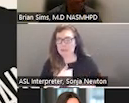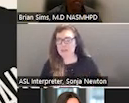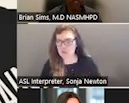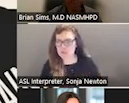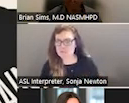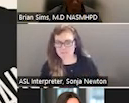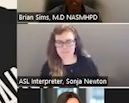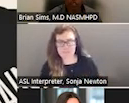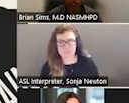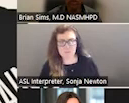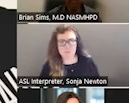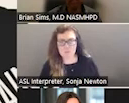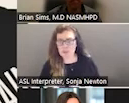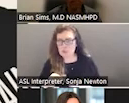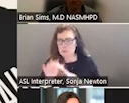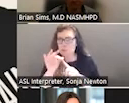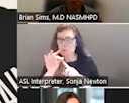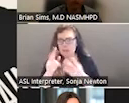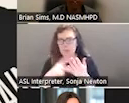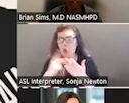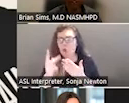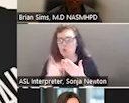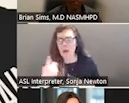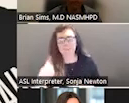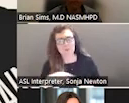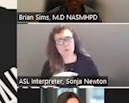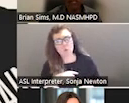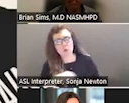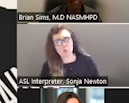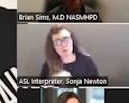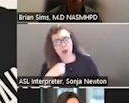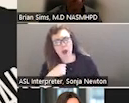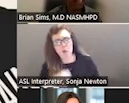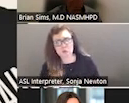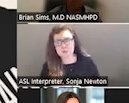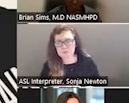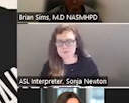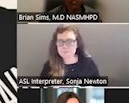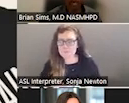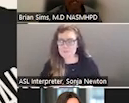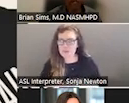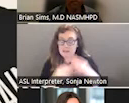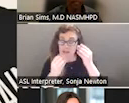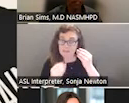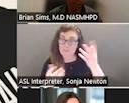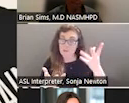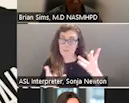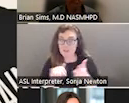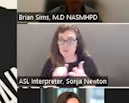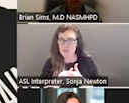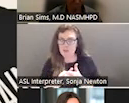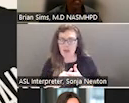implementing very unique programs that we are really proud of and sharing with others. And it's information that really is moving